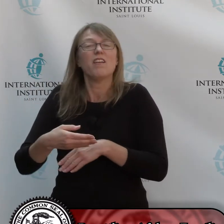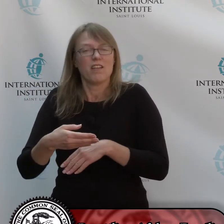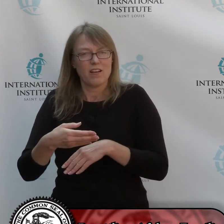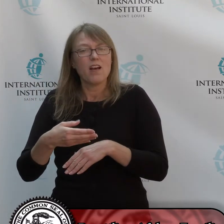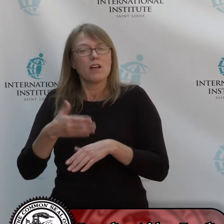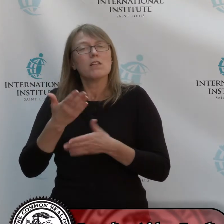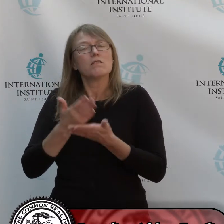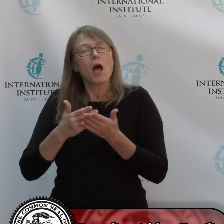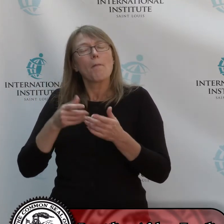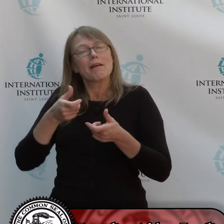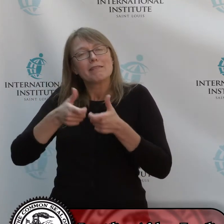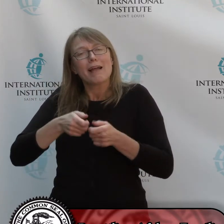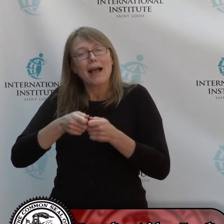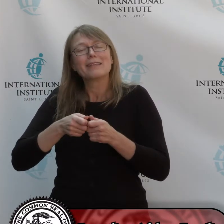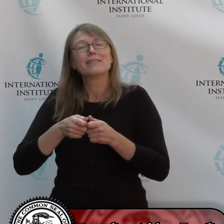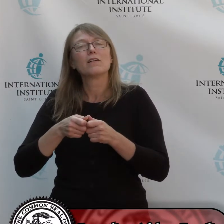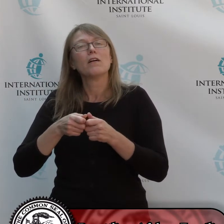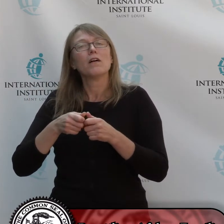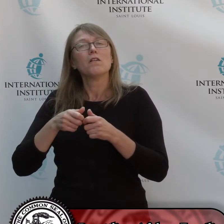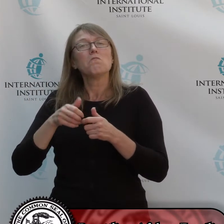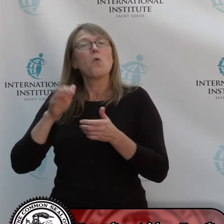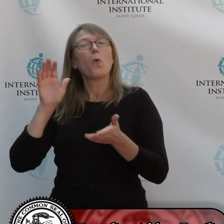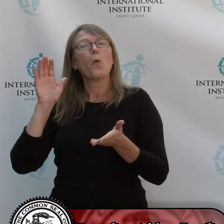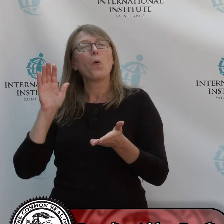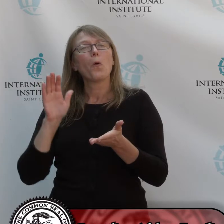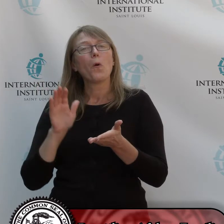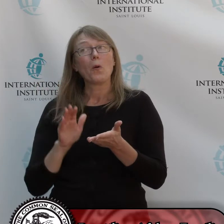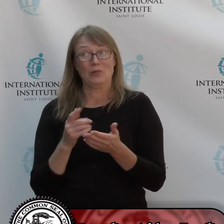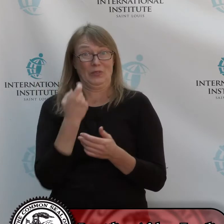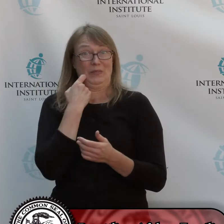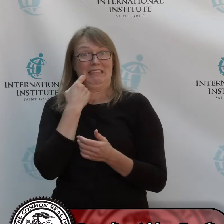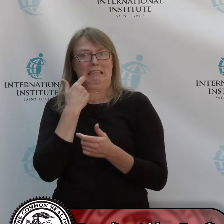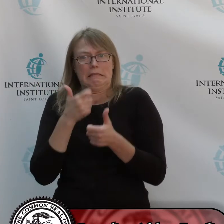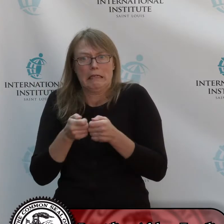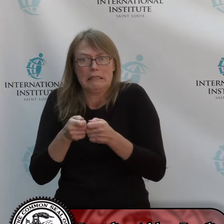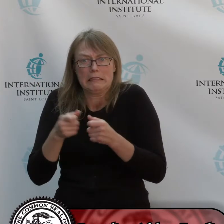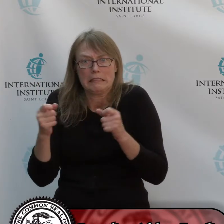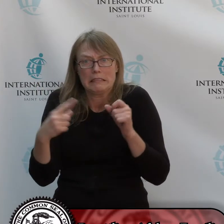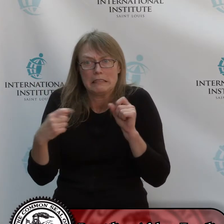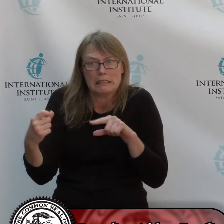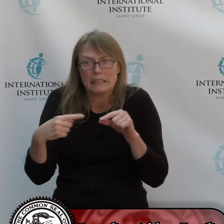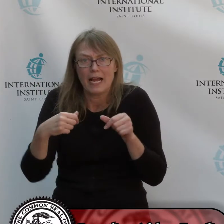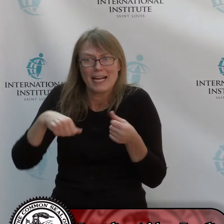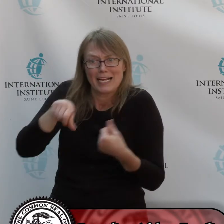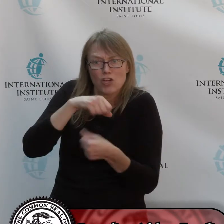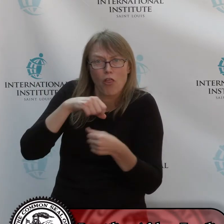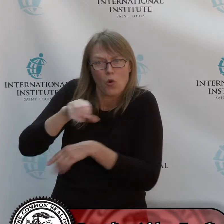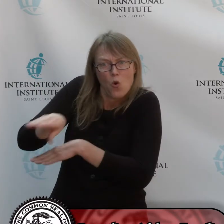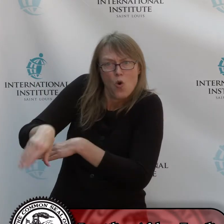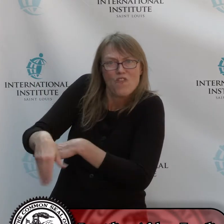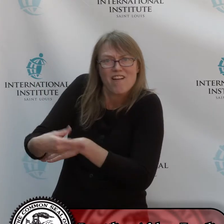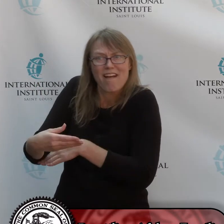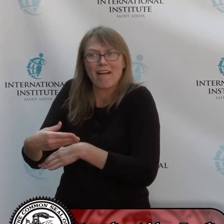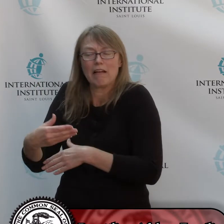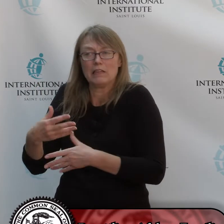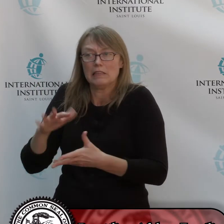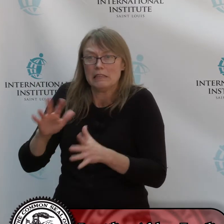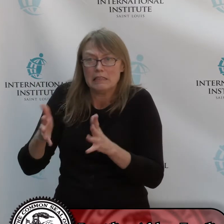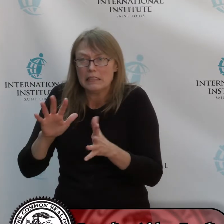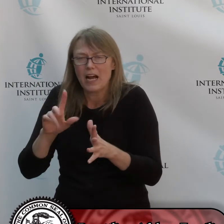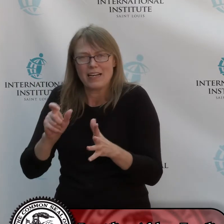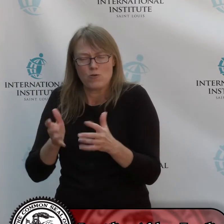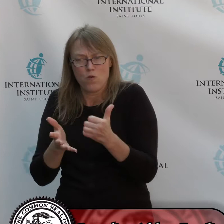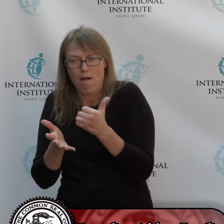up at an alarming rate. We had to check in on each other. It was a hard time. We didn't know how to process it.